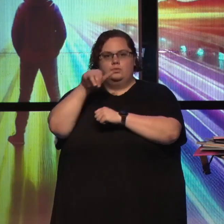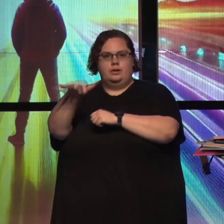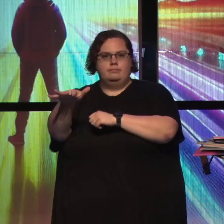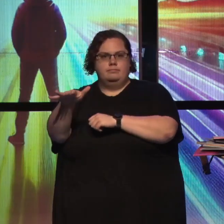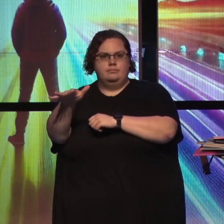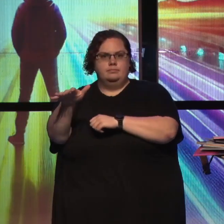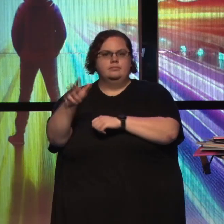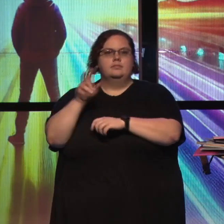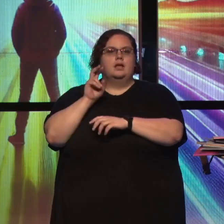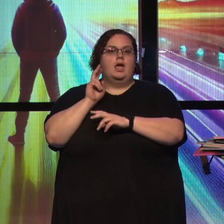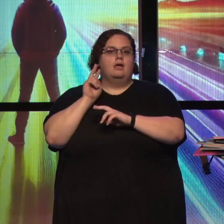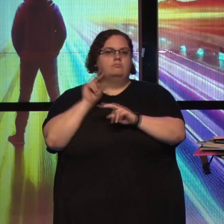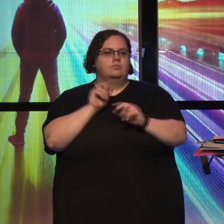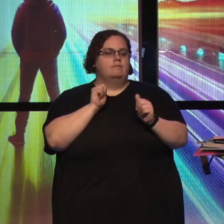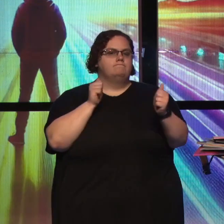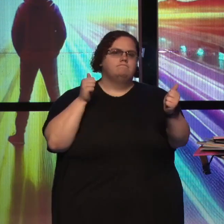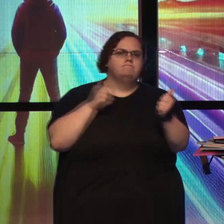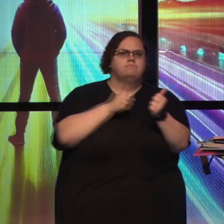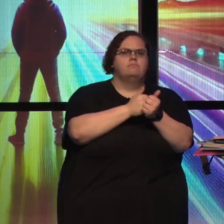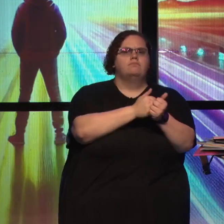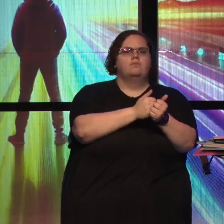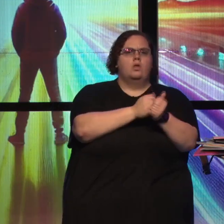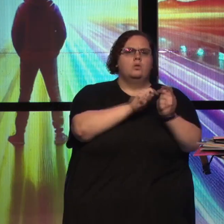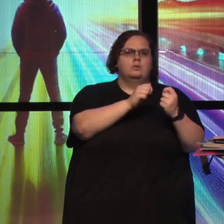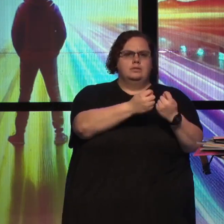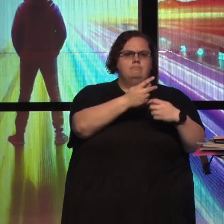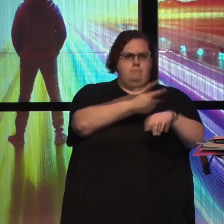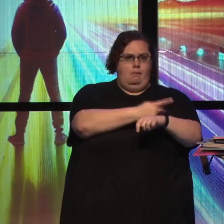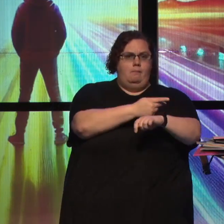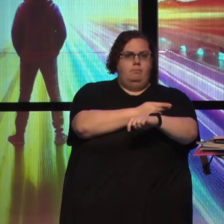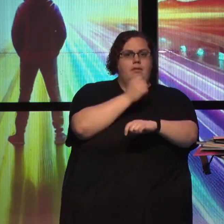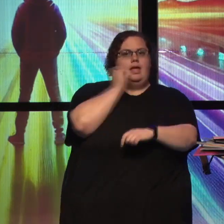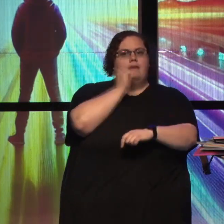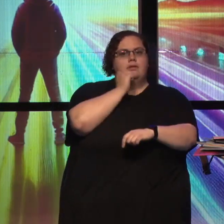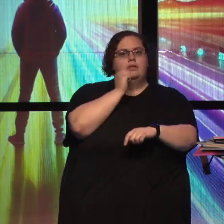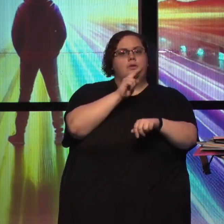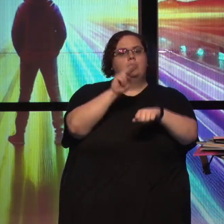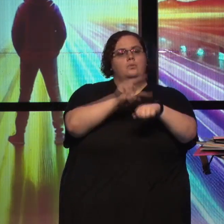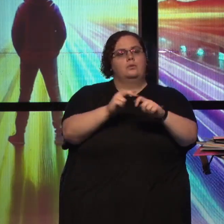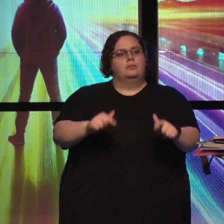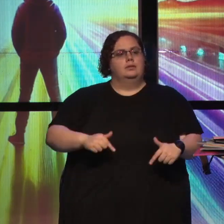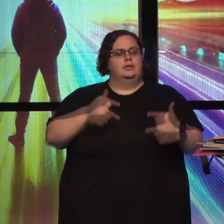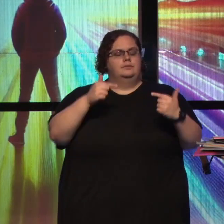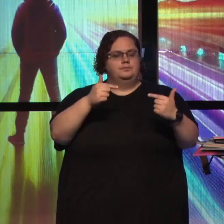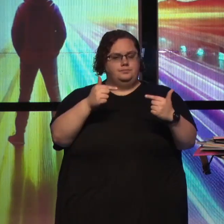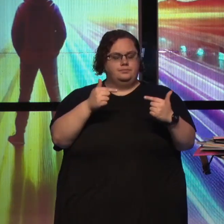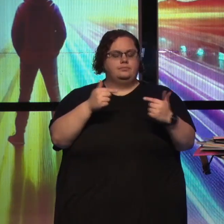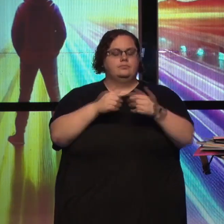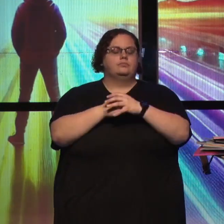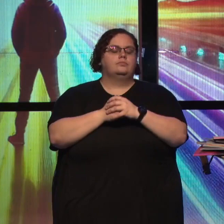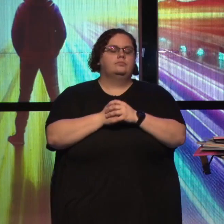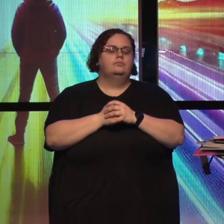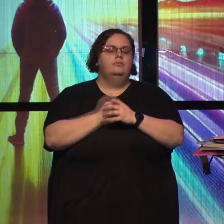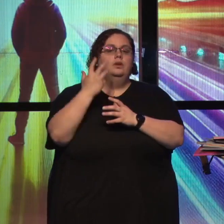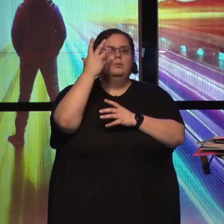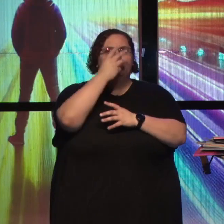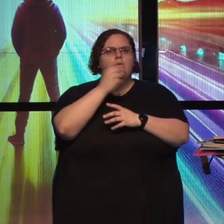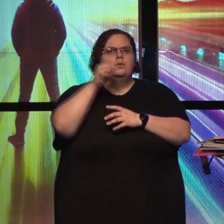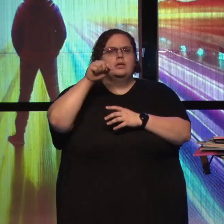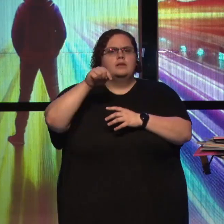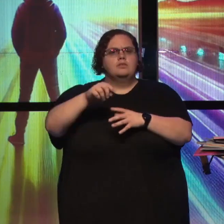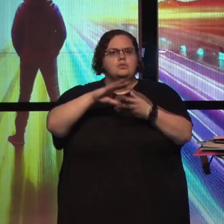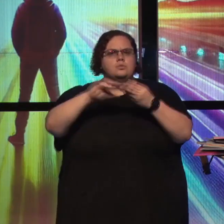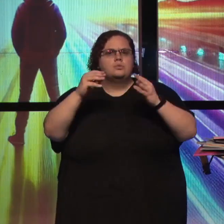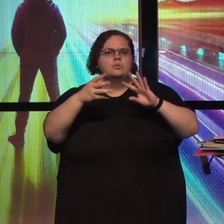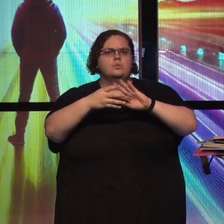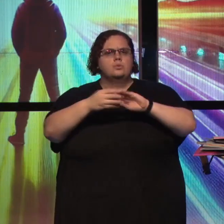and track with Team Lamb in their everyday normal lives. So the beauty of this story, of this performance that we have,